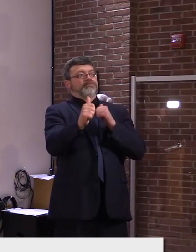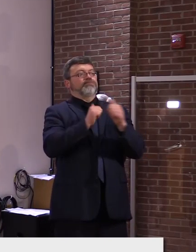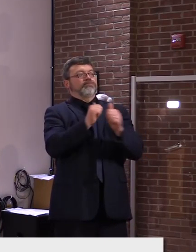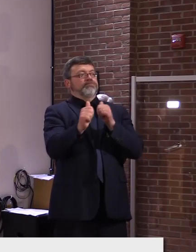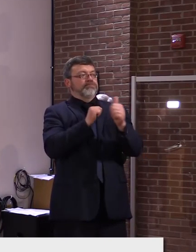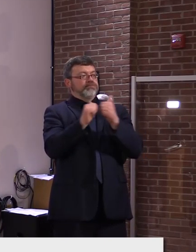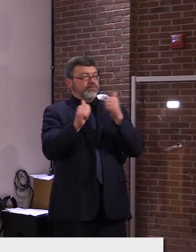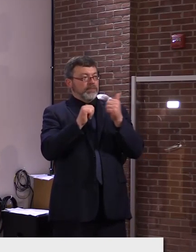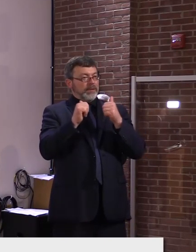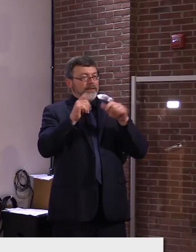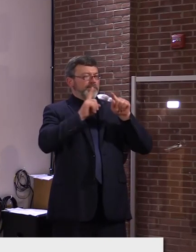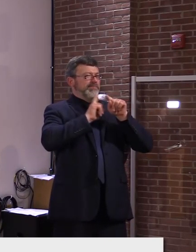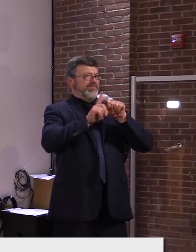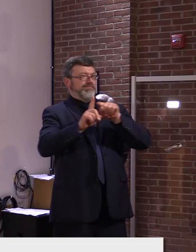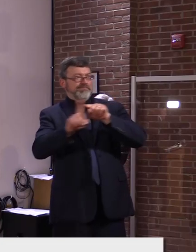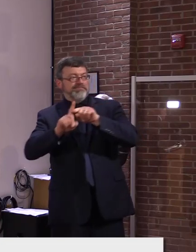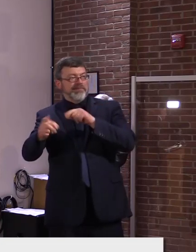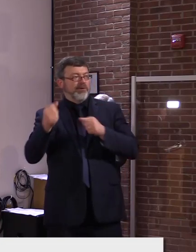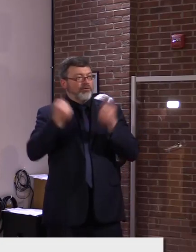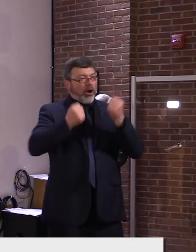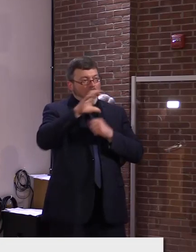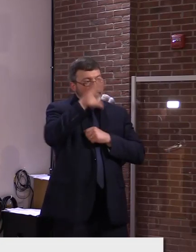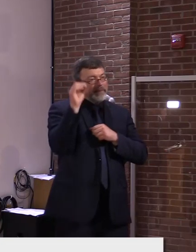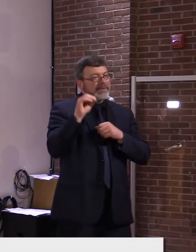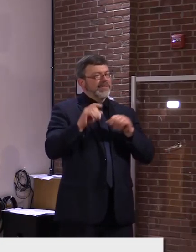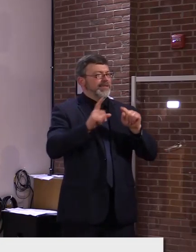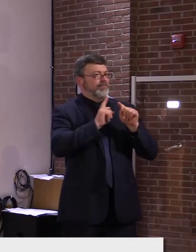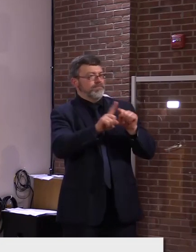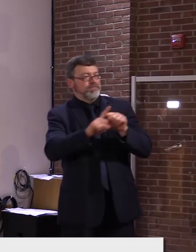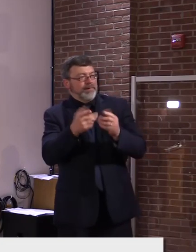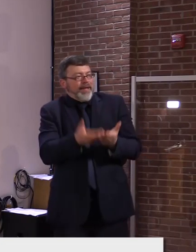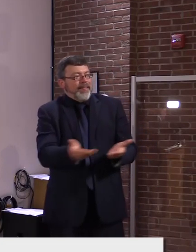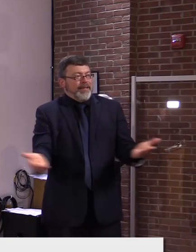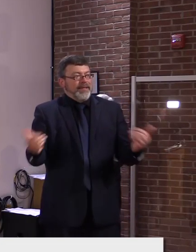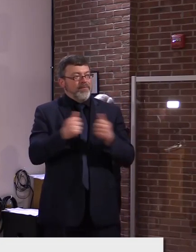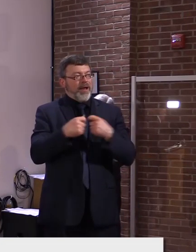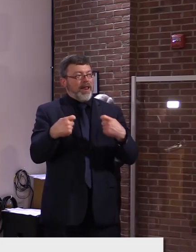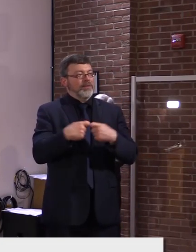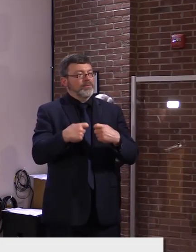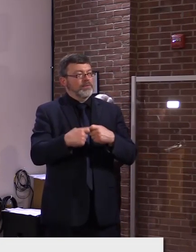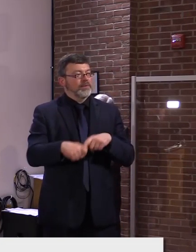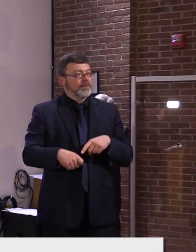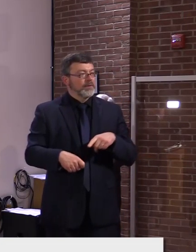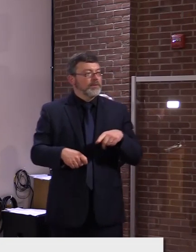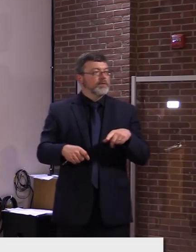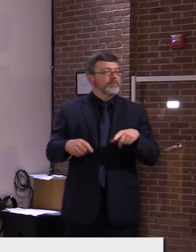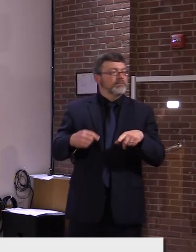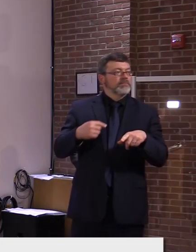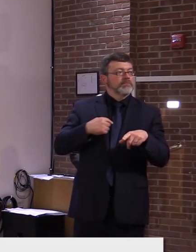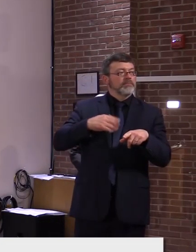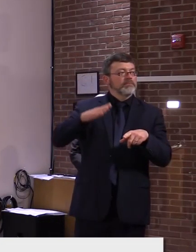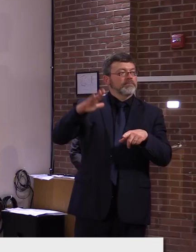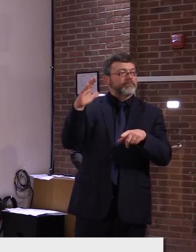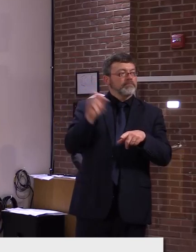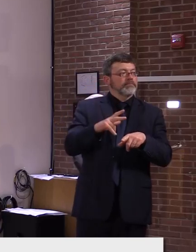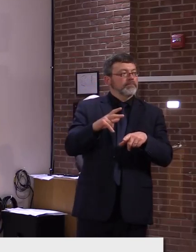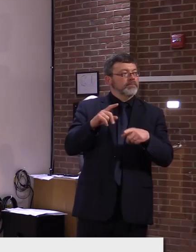All right, great. Thank you very much. And we'll try going back to Erin. I think she's on the line again. Matt Digger.